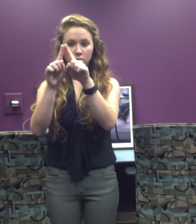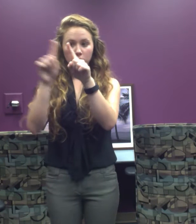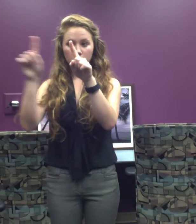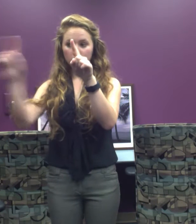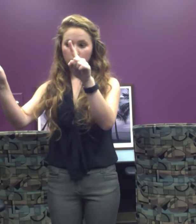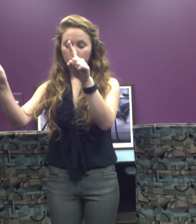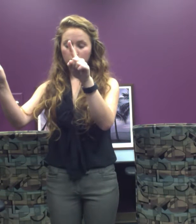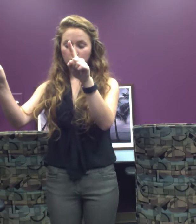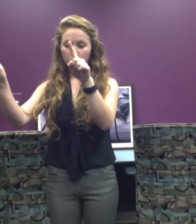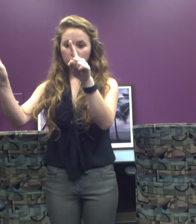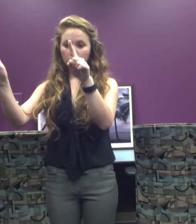Left.